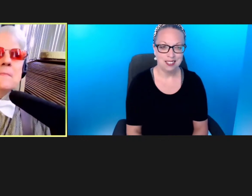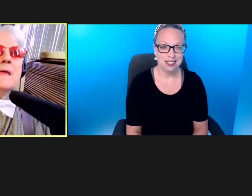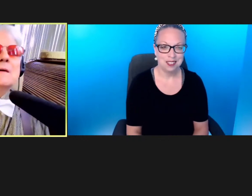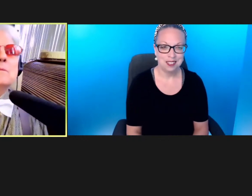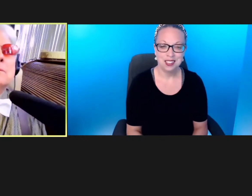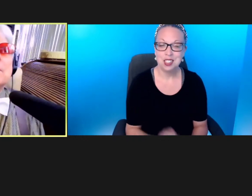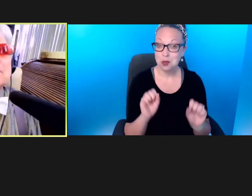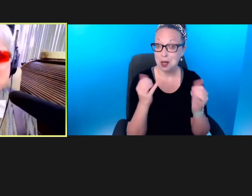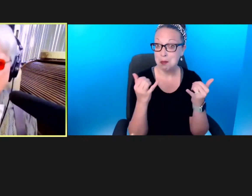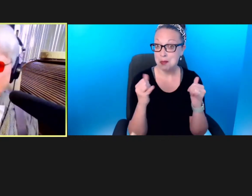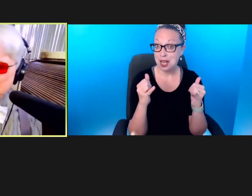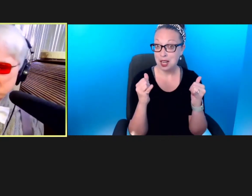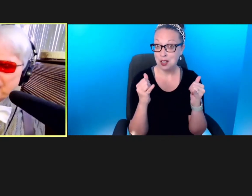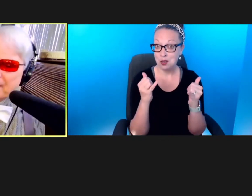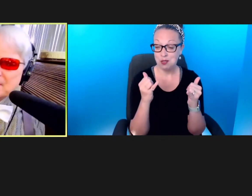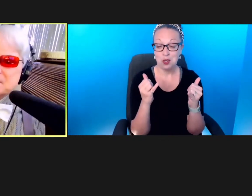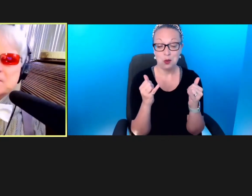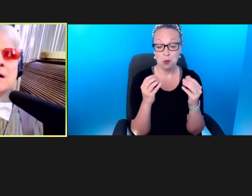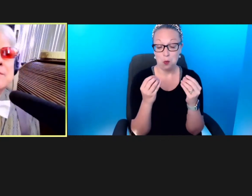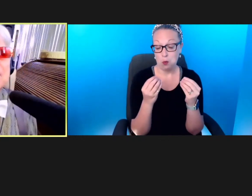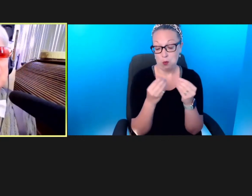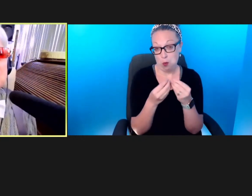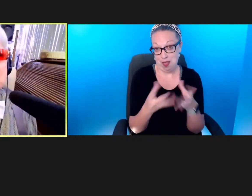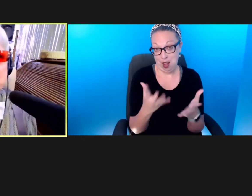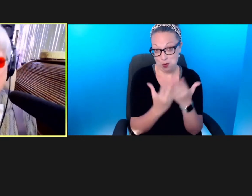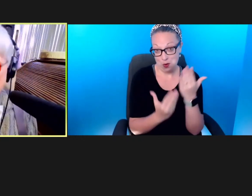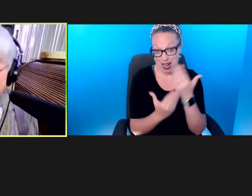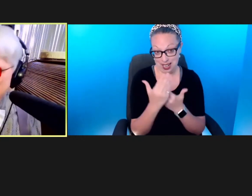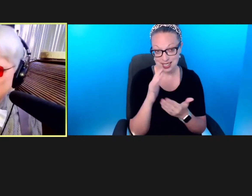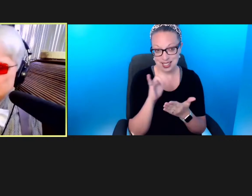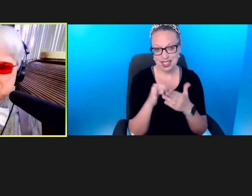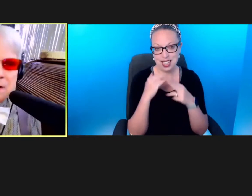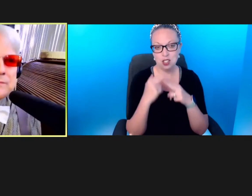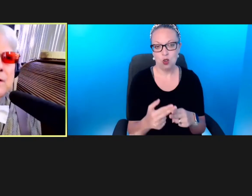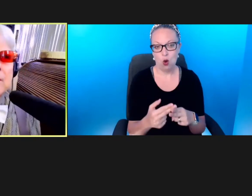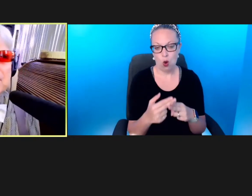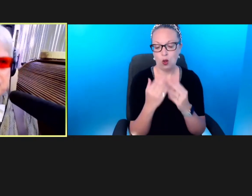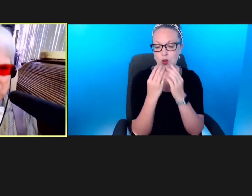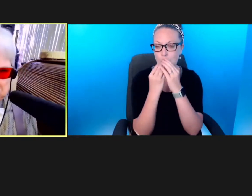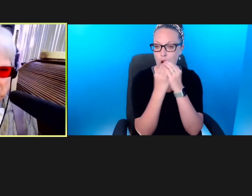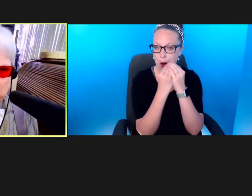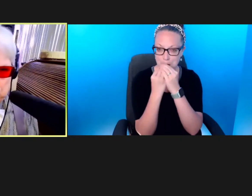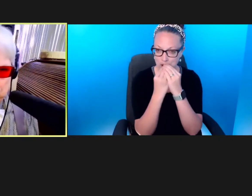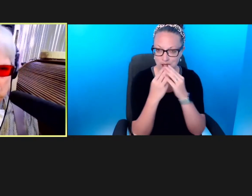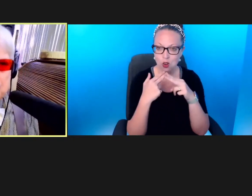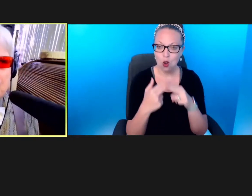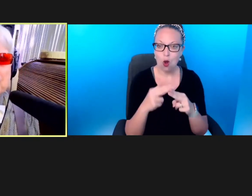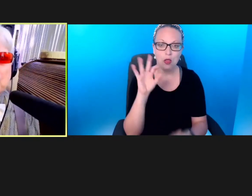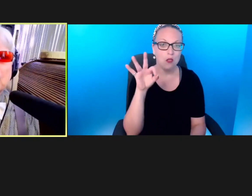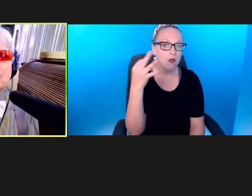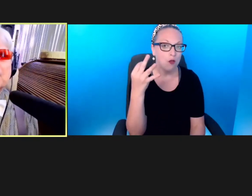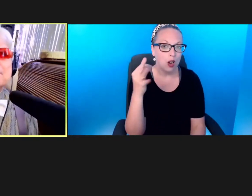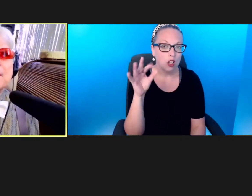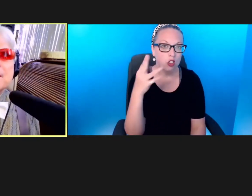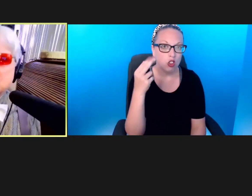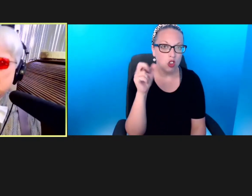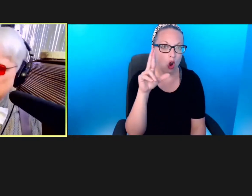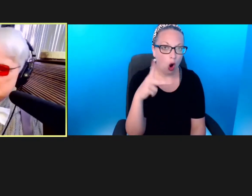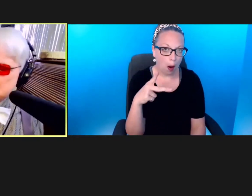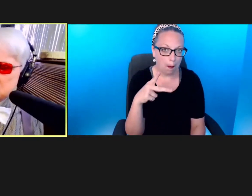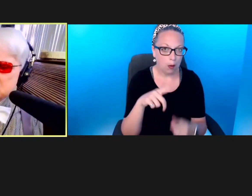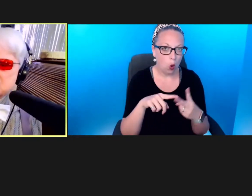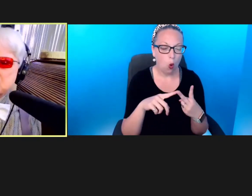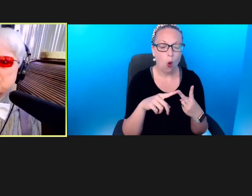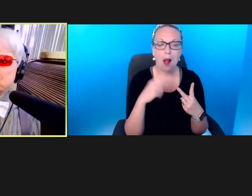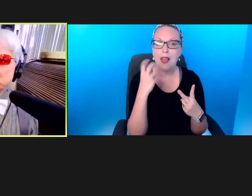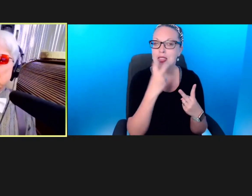play it with your tongue. This is often called, the harmonica is often called the French harp or the mouth organ,